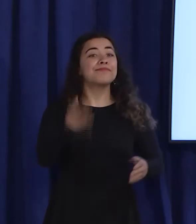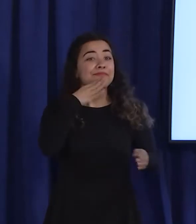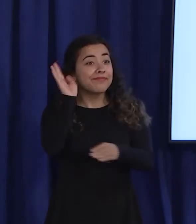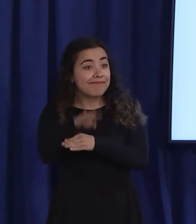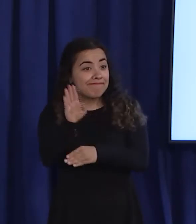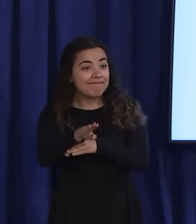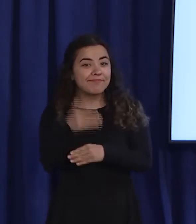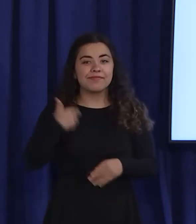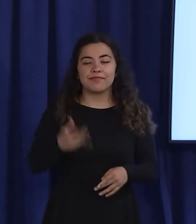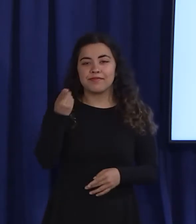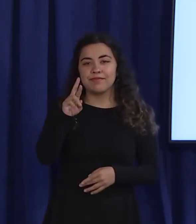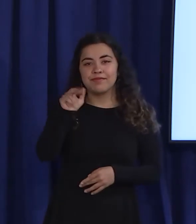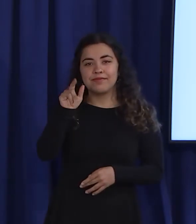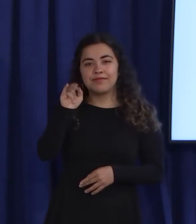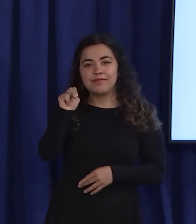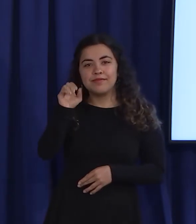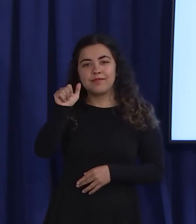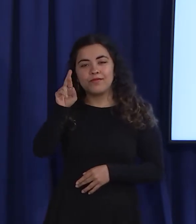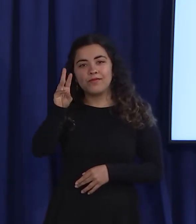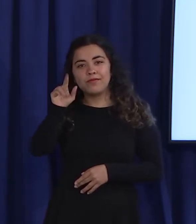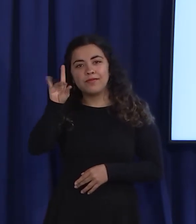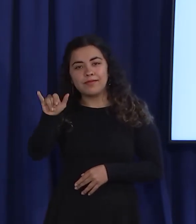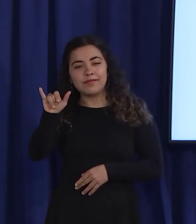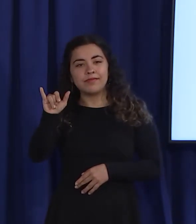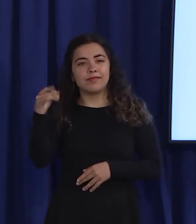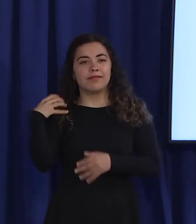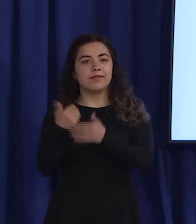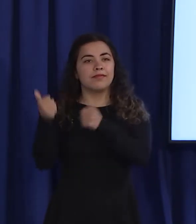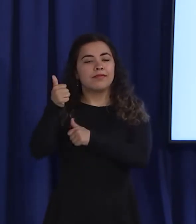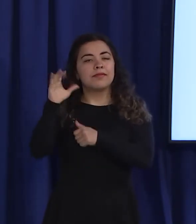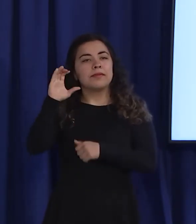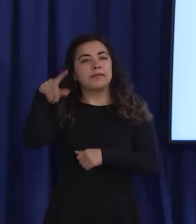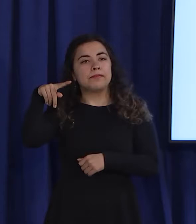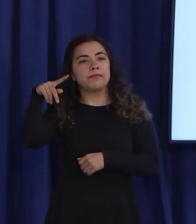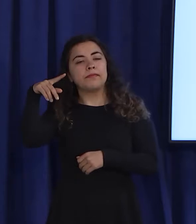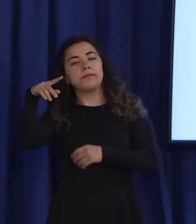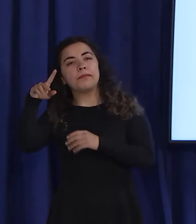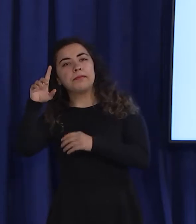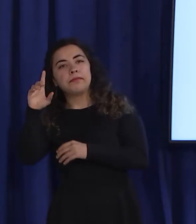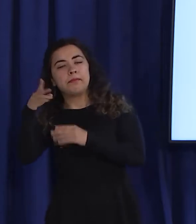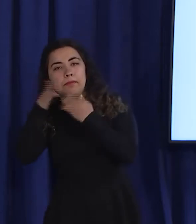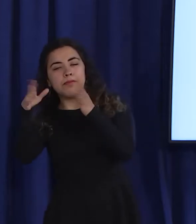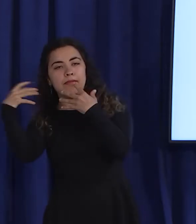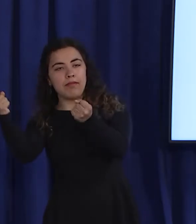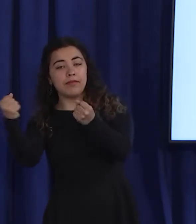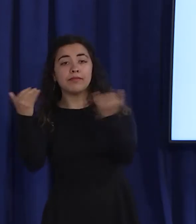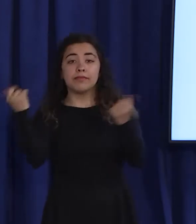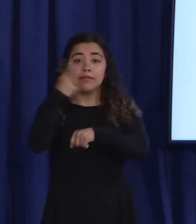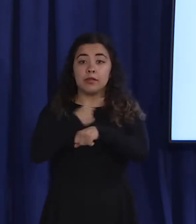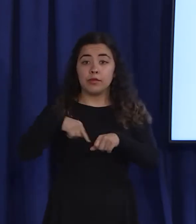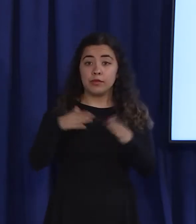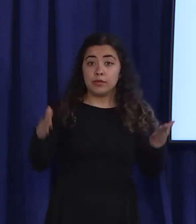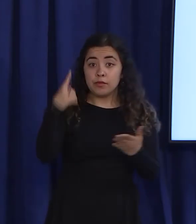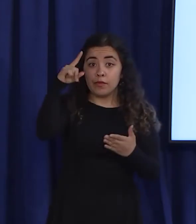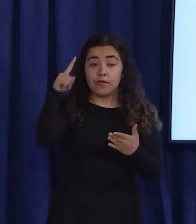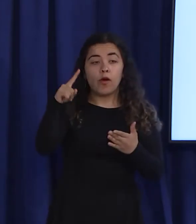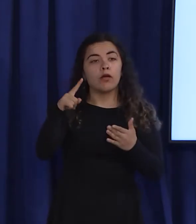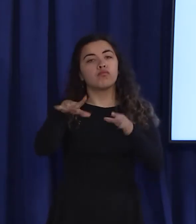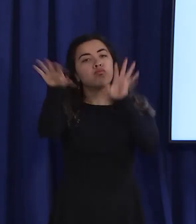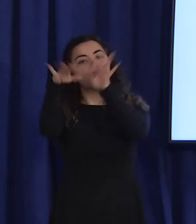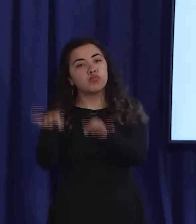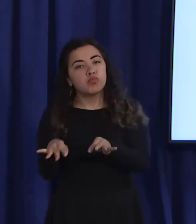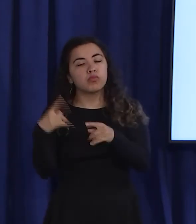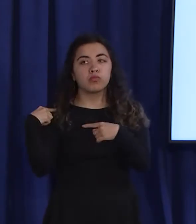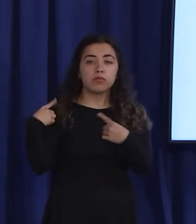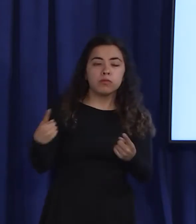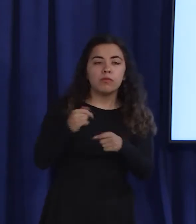Good afternoon. I'm Dr. Allison Arwady, Commissioner at the Chicago Department of Public Health, and we are here today to give a COVID-19 update. I'm joined by